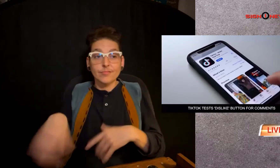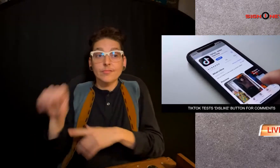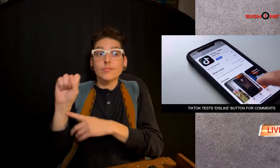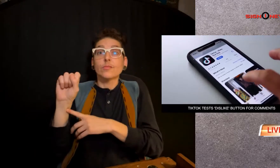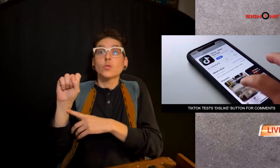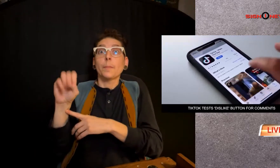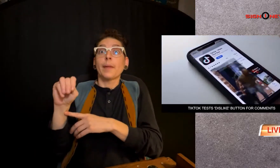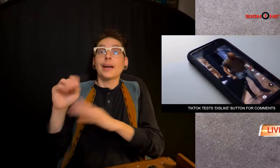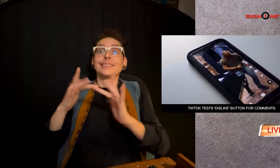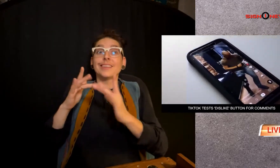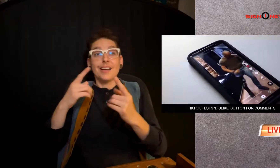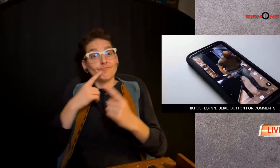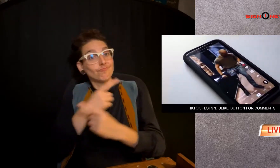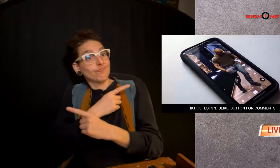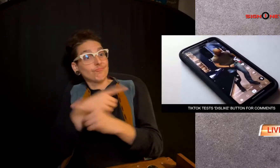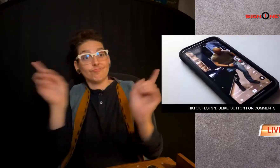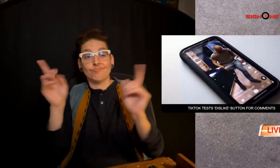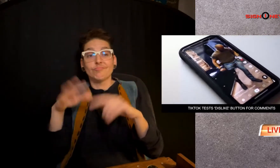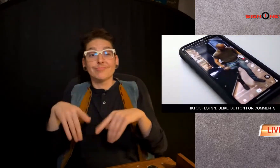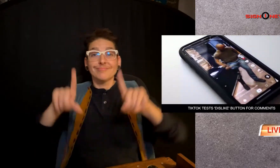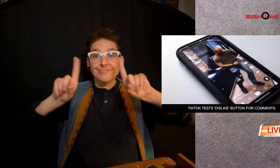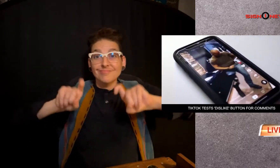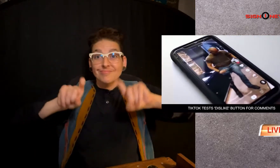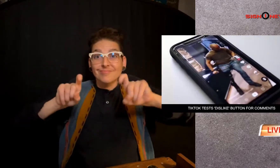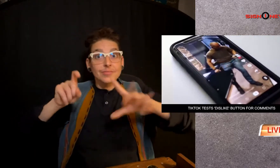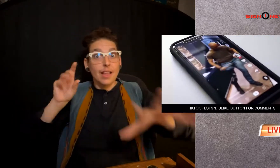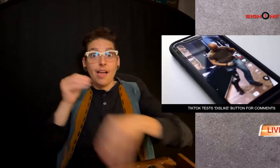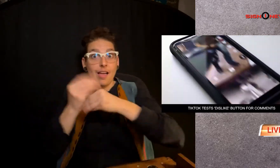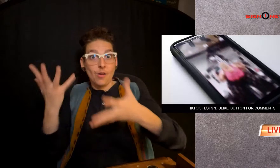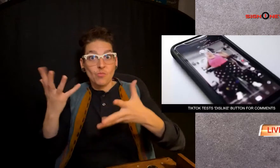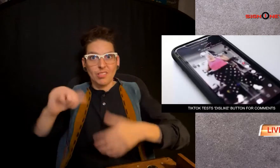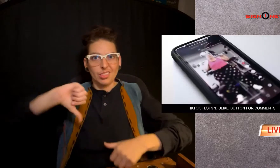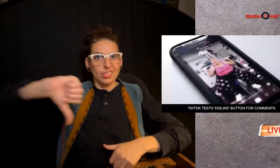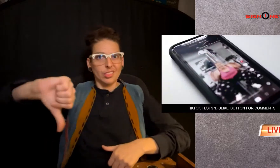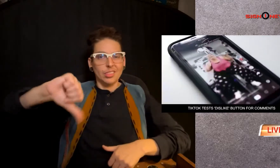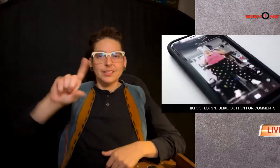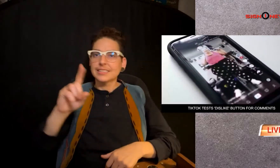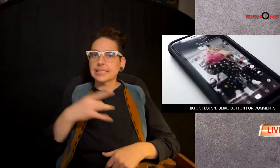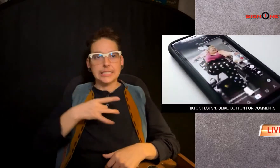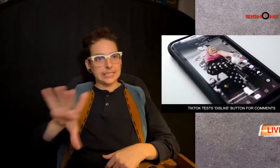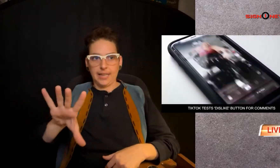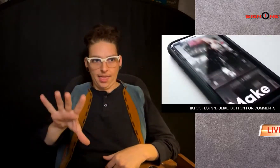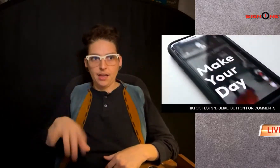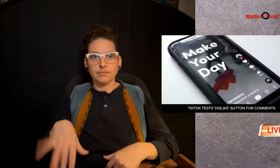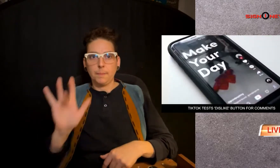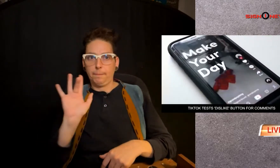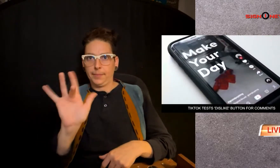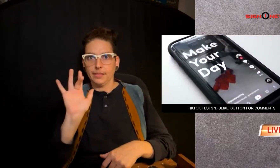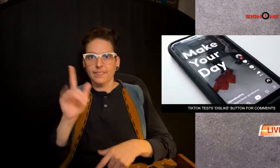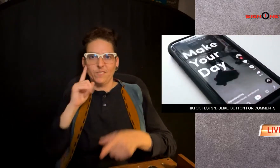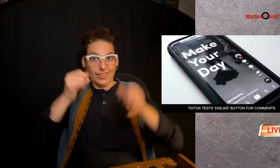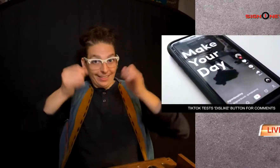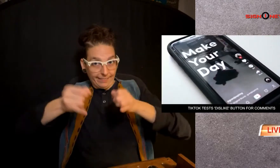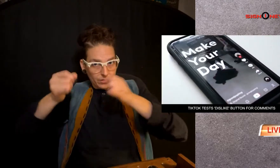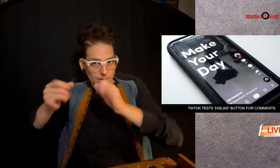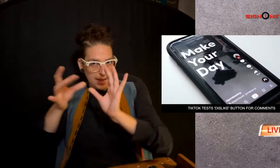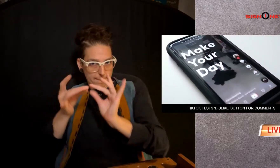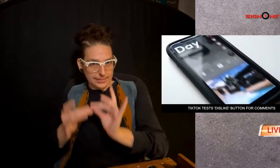comments left on videos. This week, the social media site announced it is testing adding a